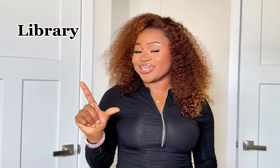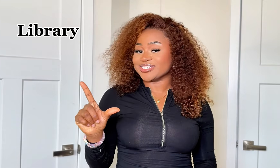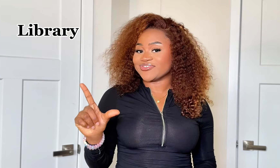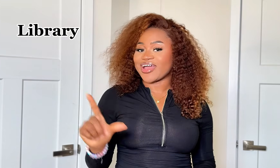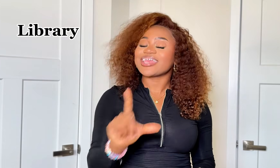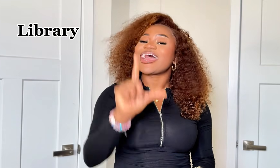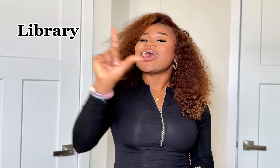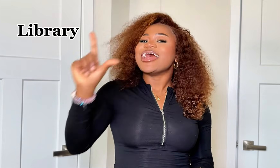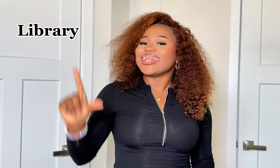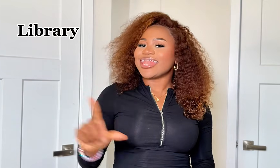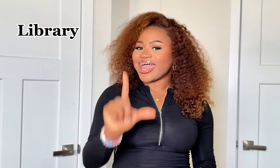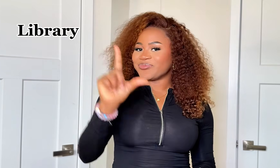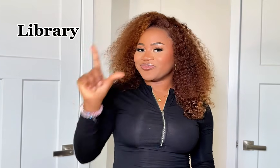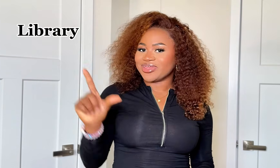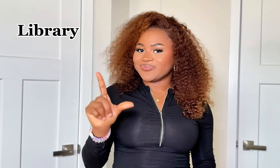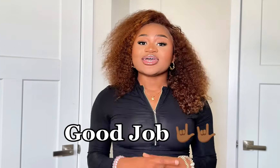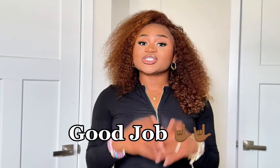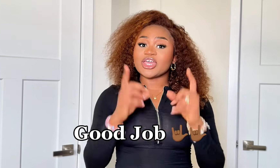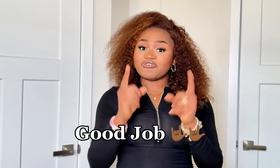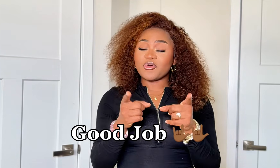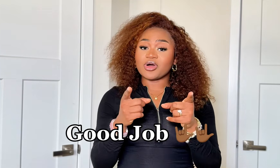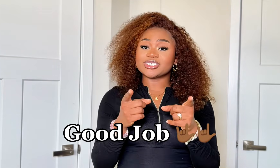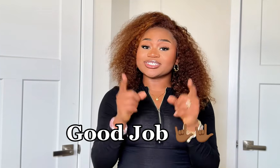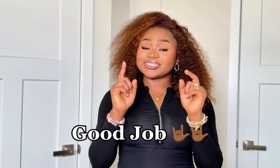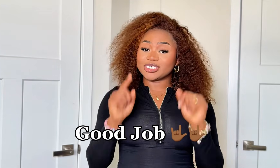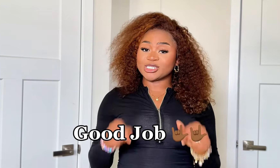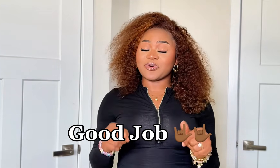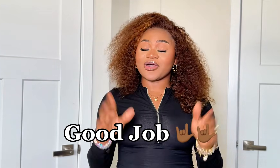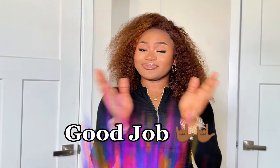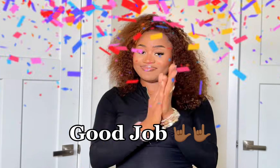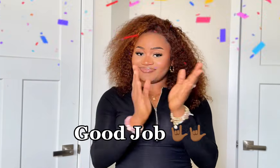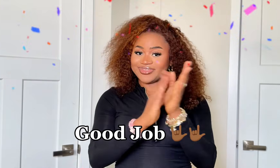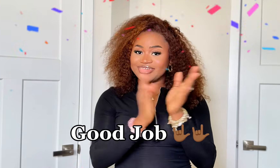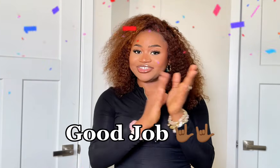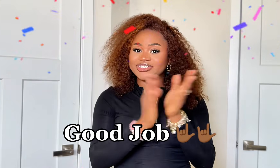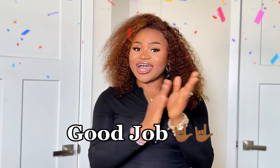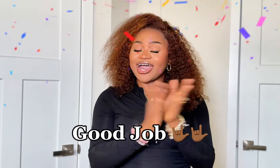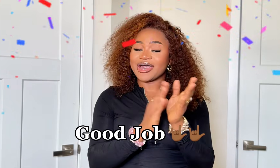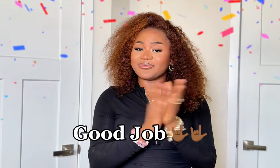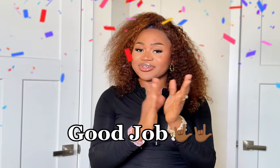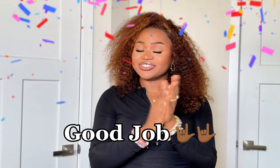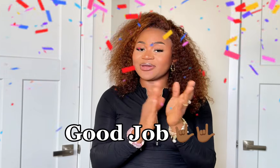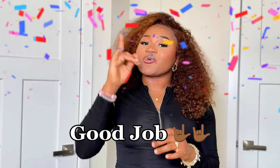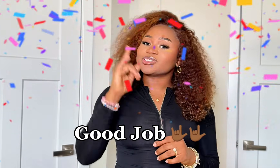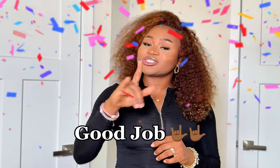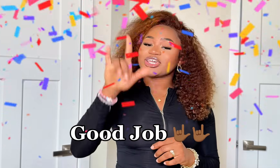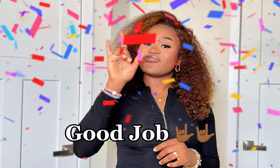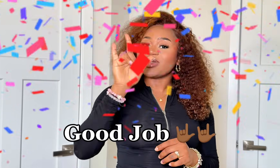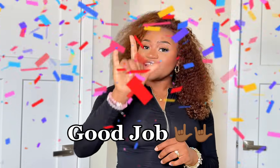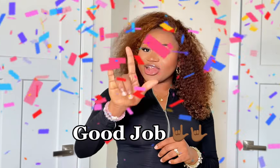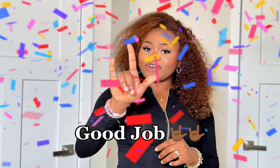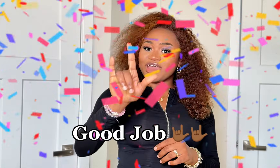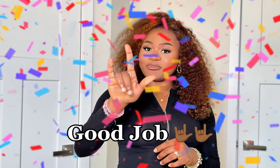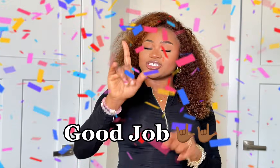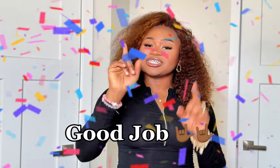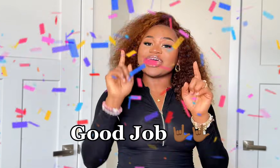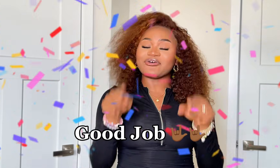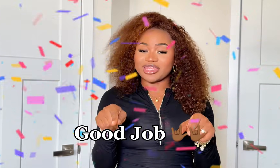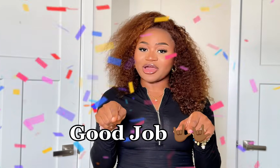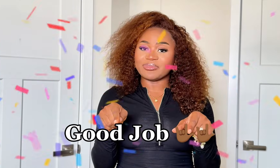easy, right? Library. So if you're watching to this point, good job. I want you to give me a love emoji down in the comment